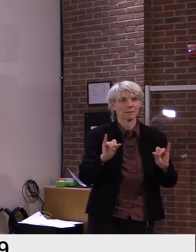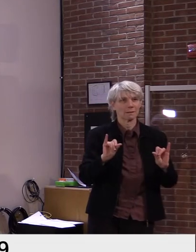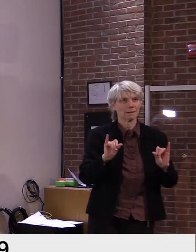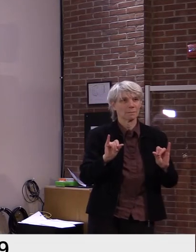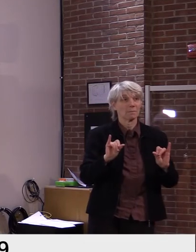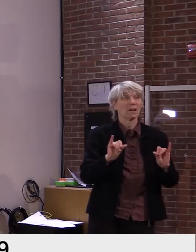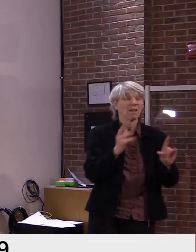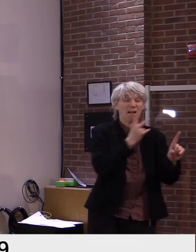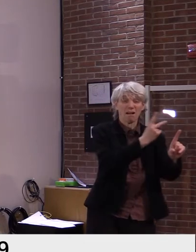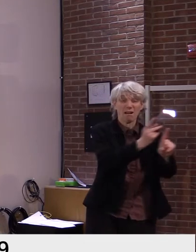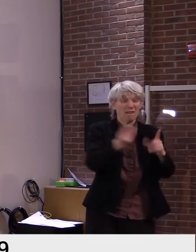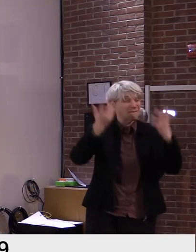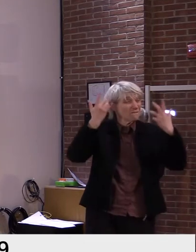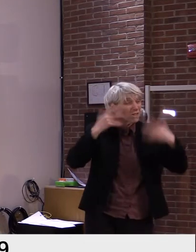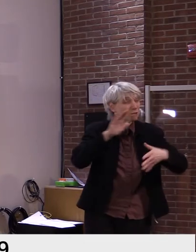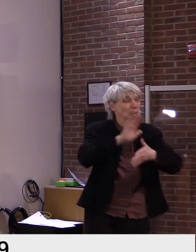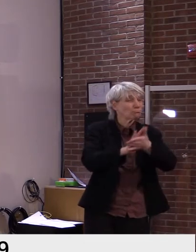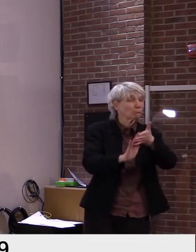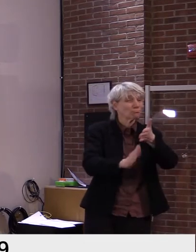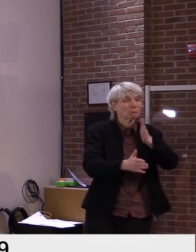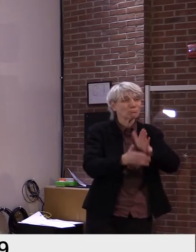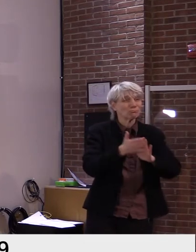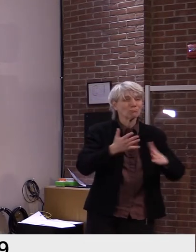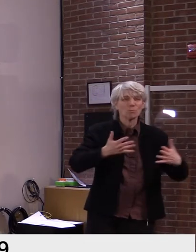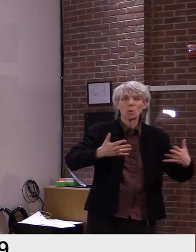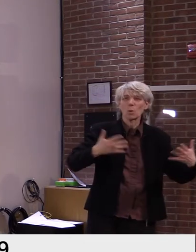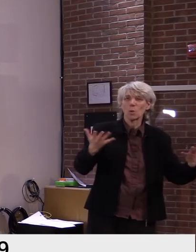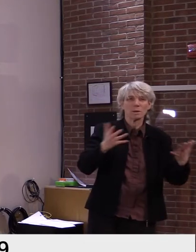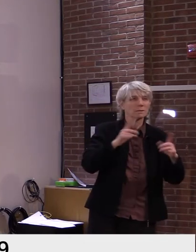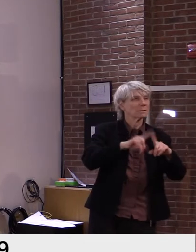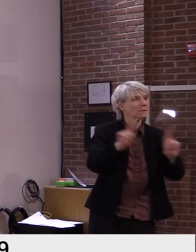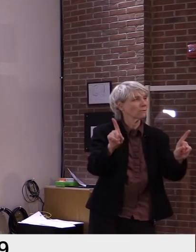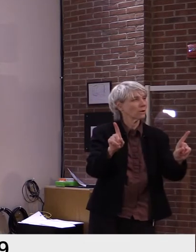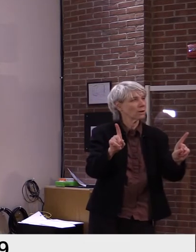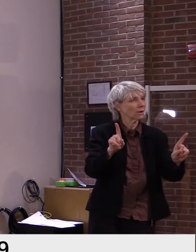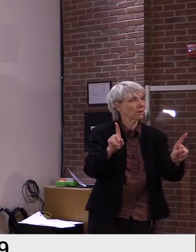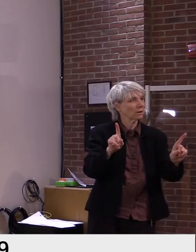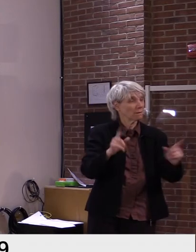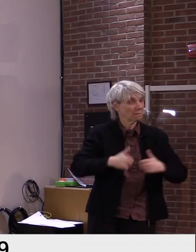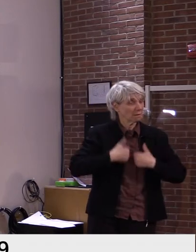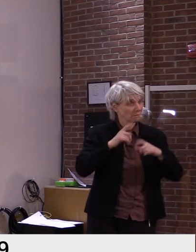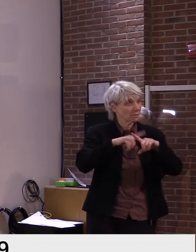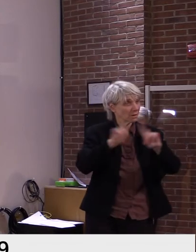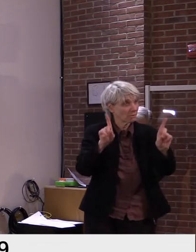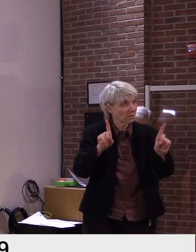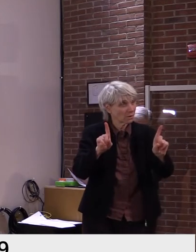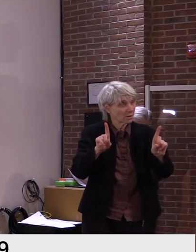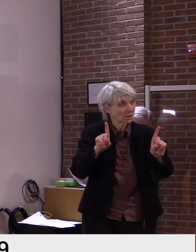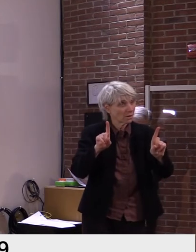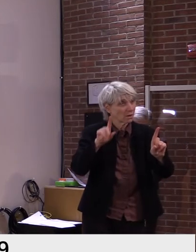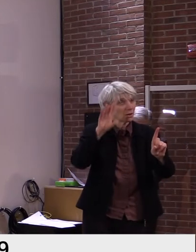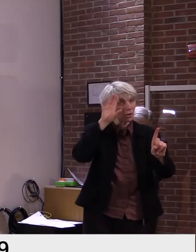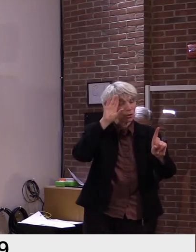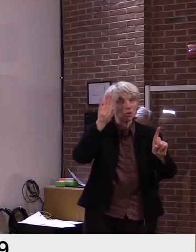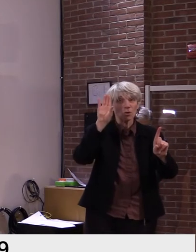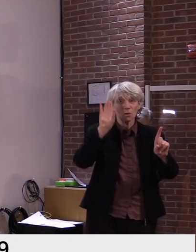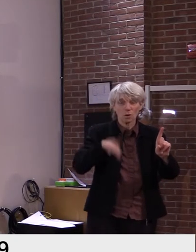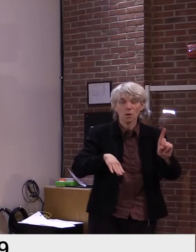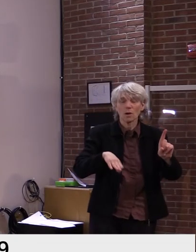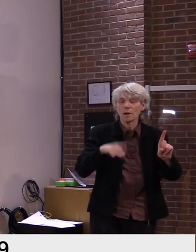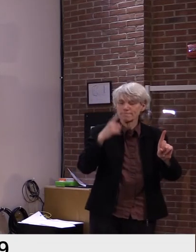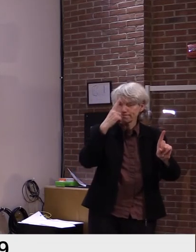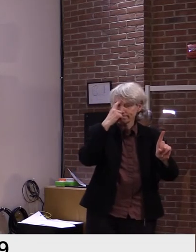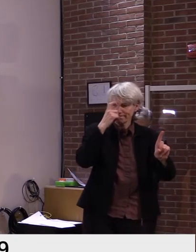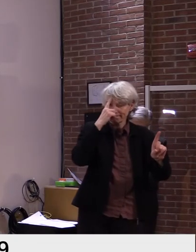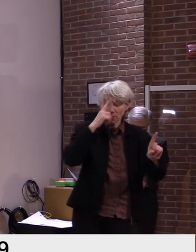until trials for younger people are concerned, there will be some kind of reservoir of COVID